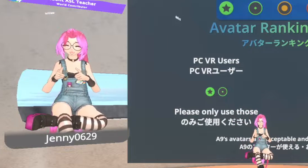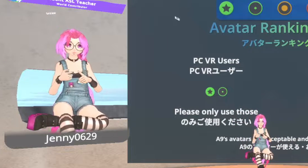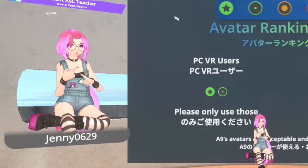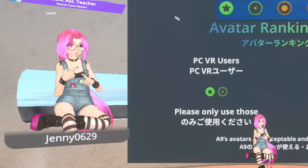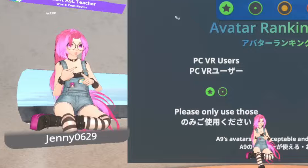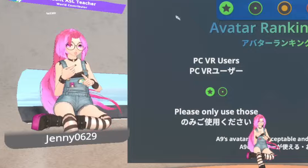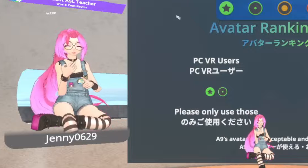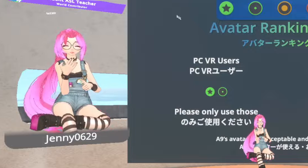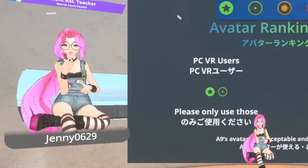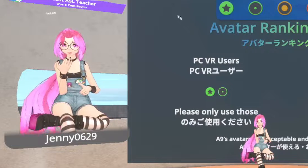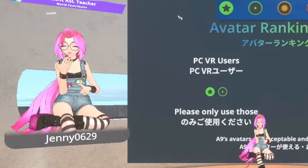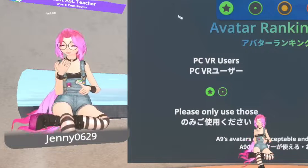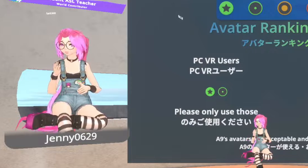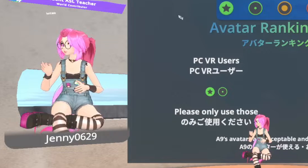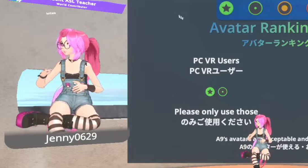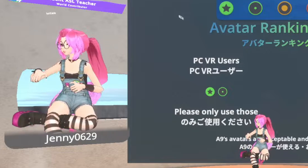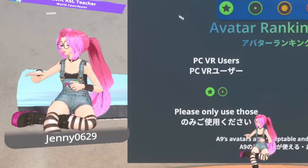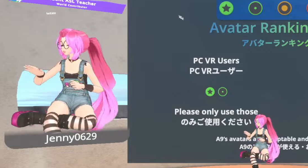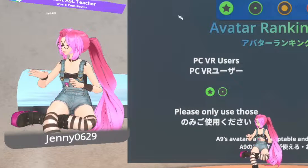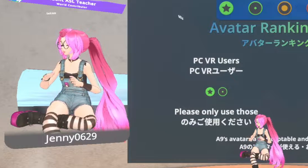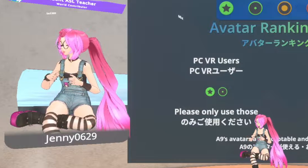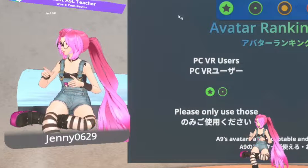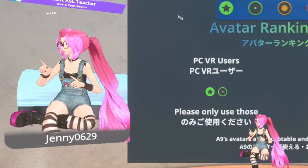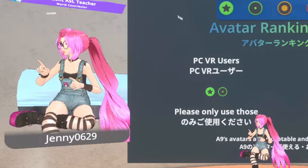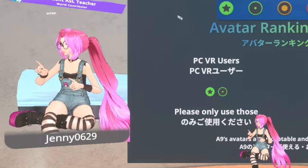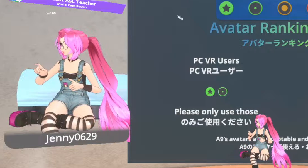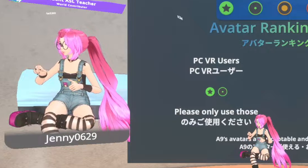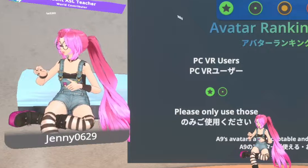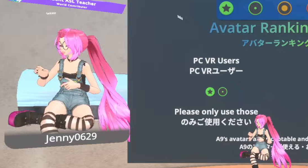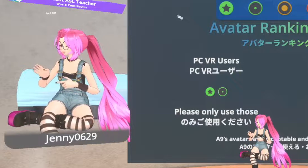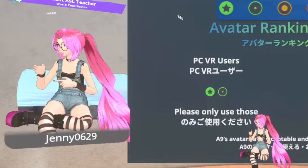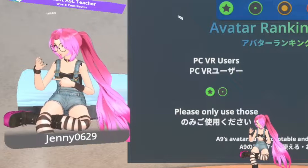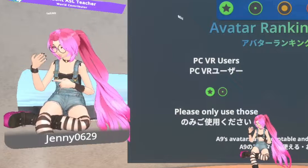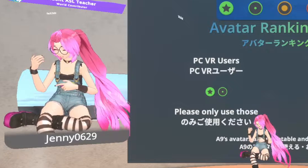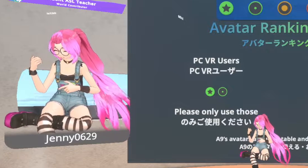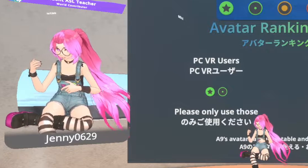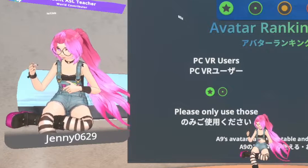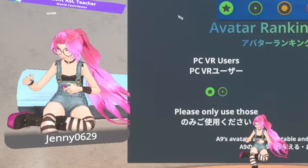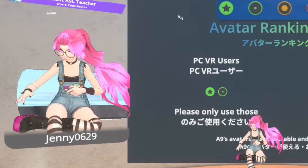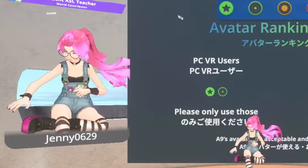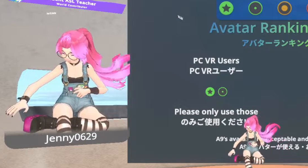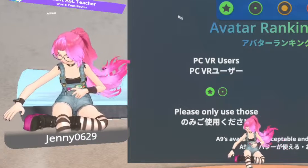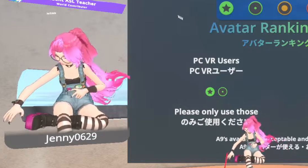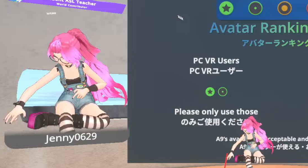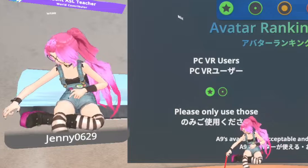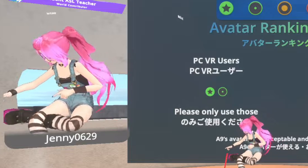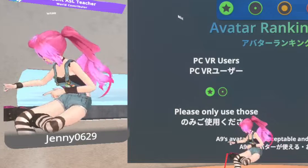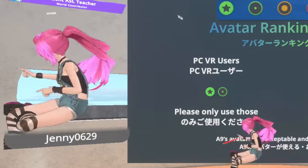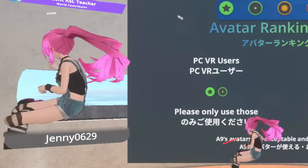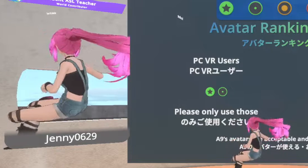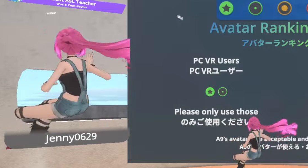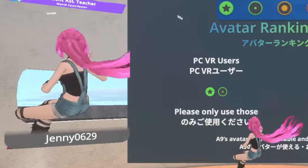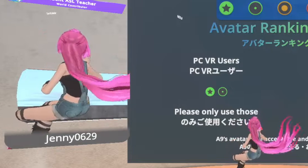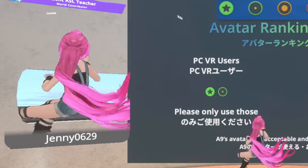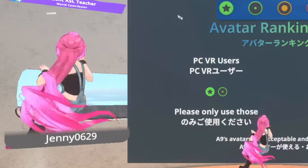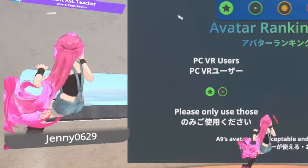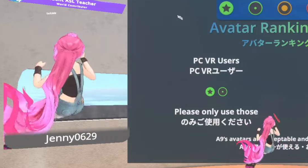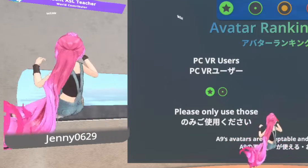So let's start with colors. Actually, no, let's start with your question, Broken, because I'm going to forget. So,